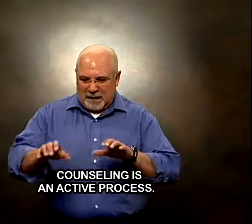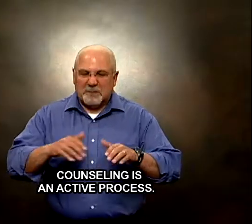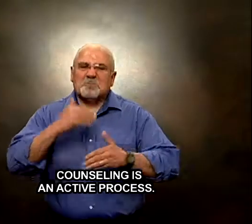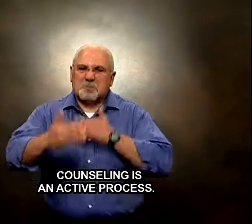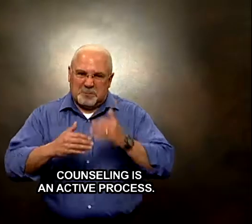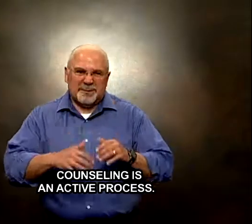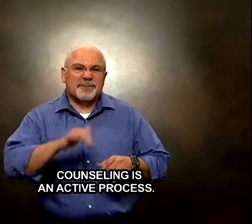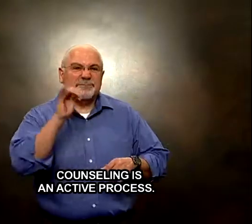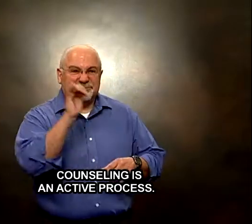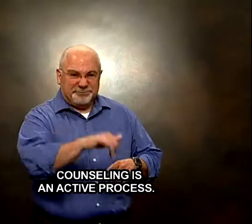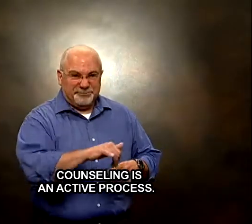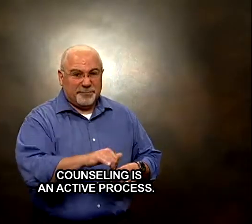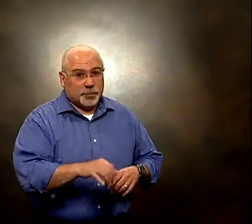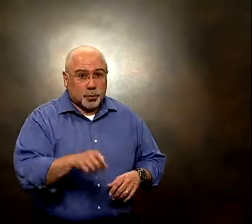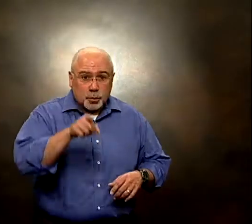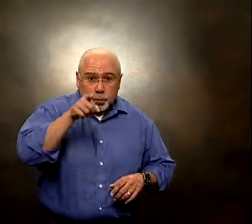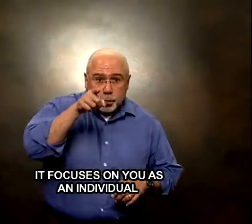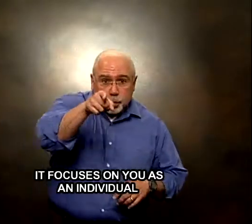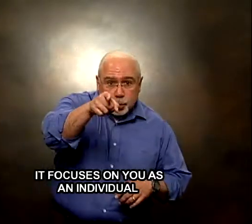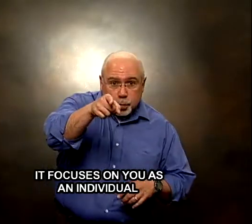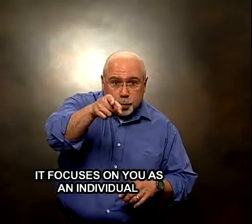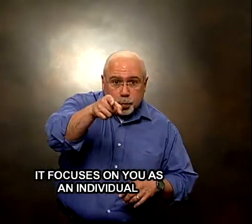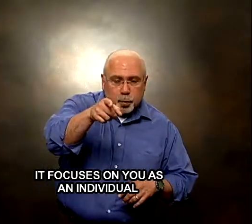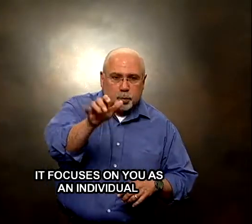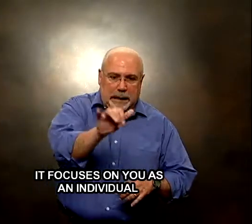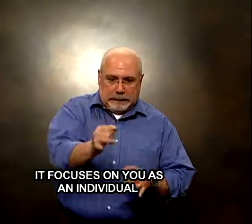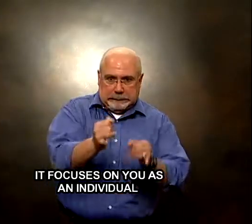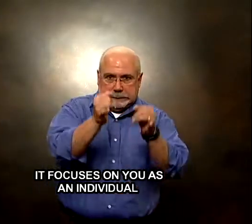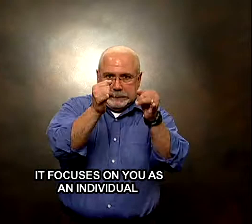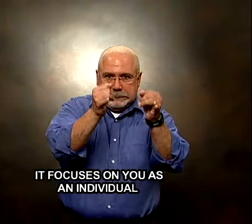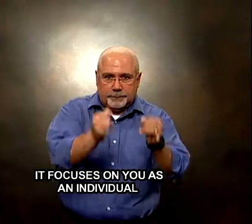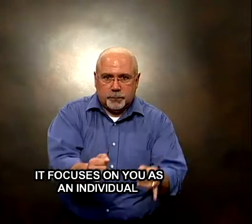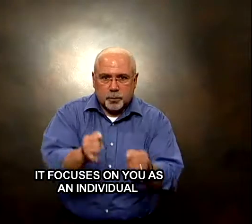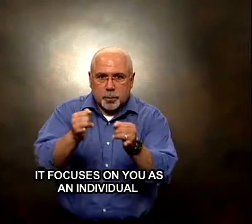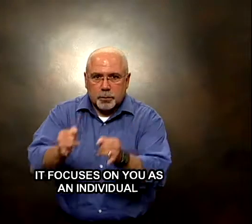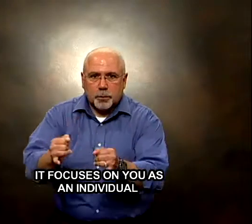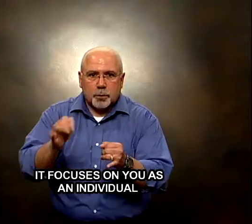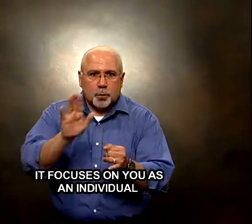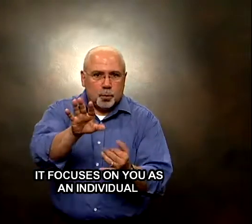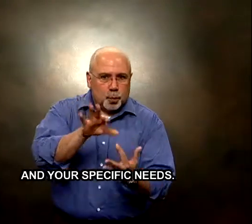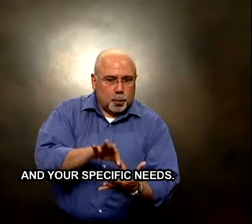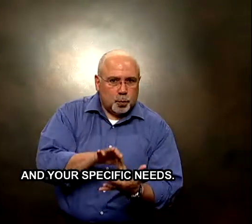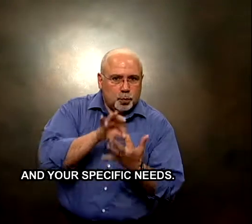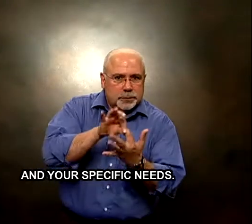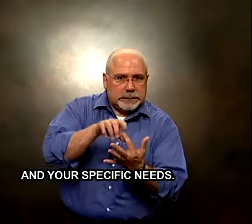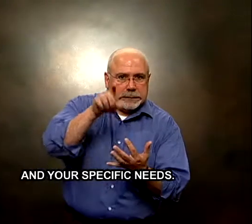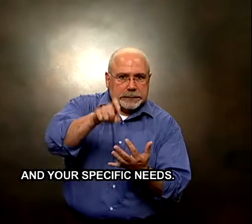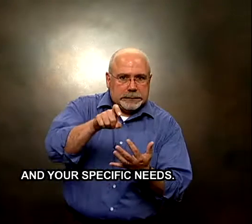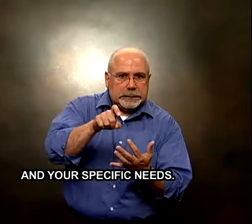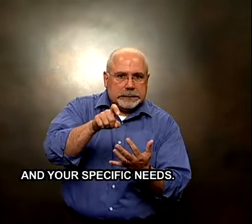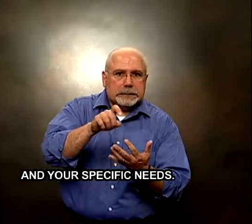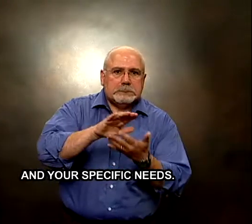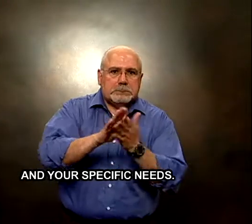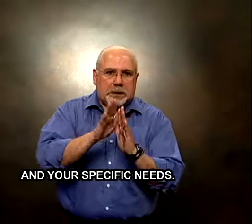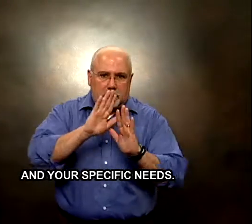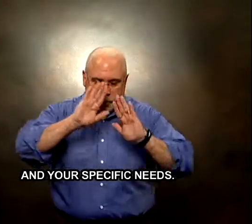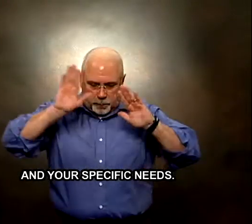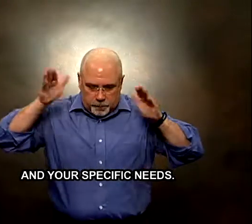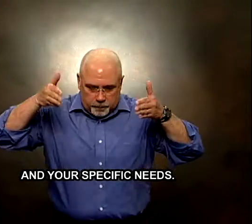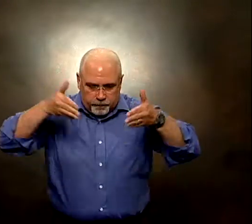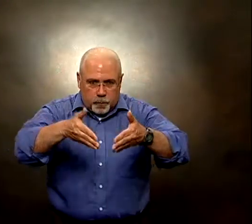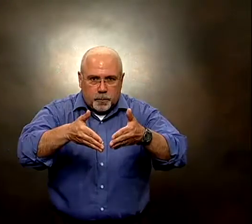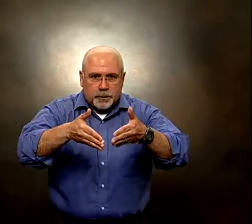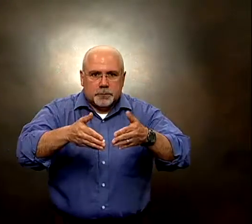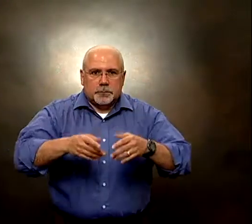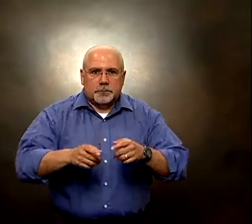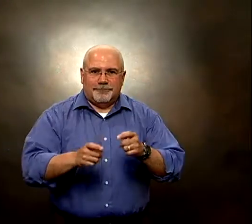Counseling is an active process. It focuses on you as an individual and your specific needs.